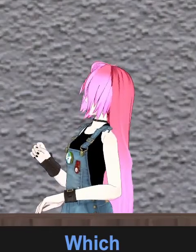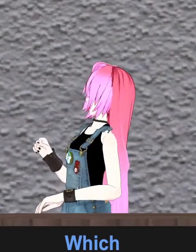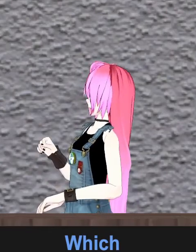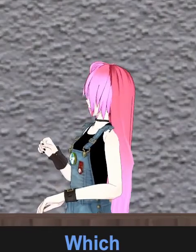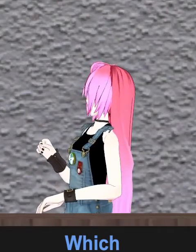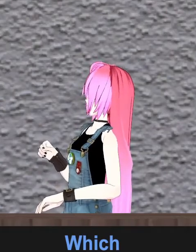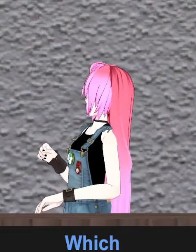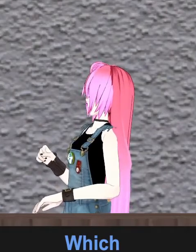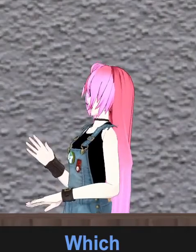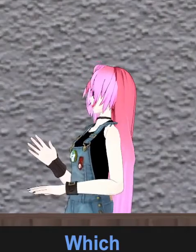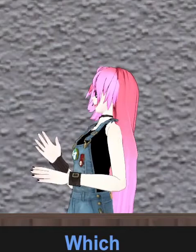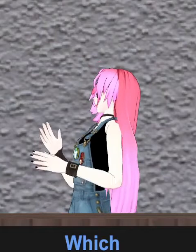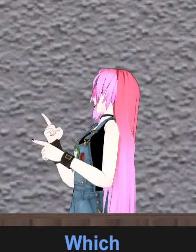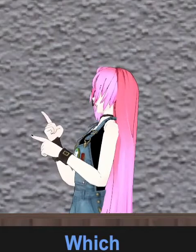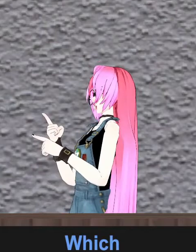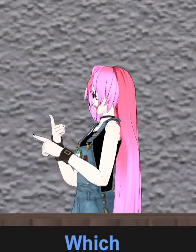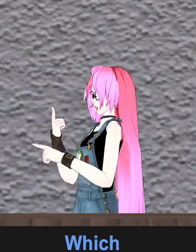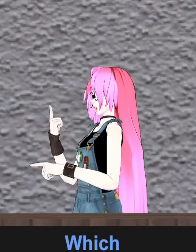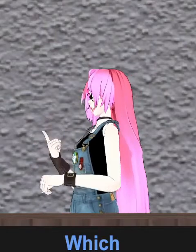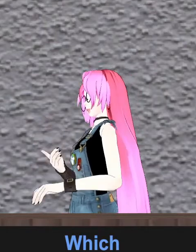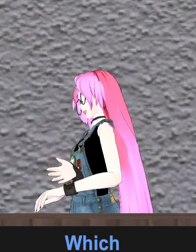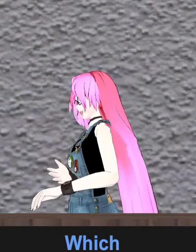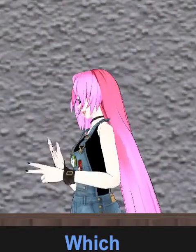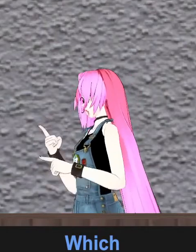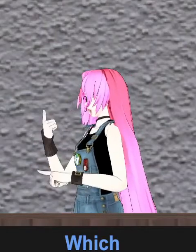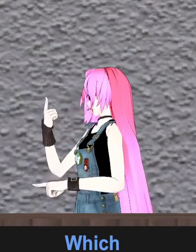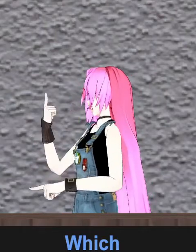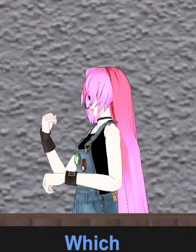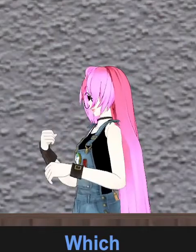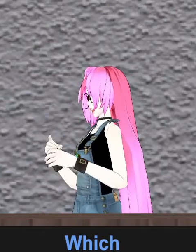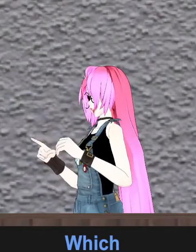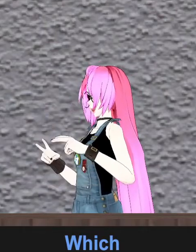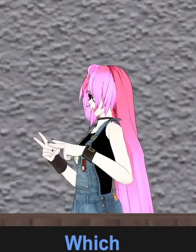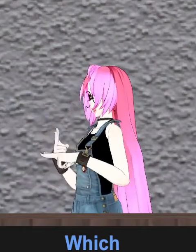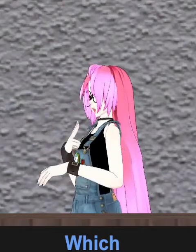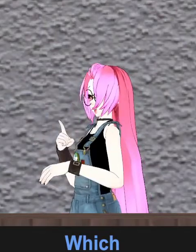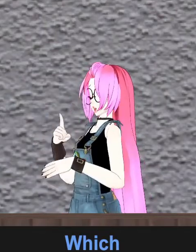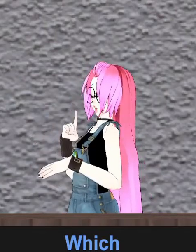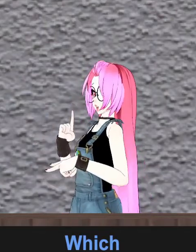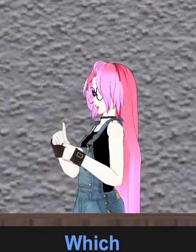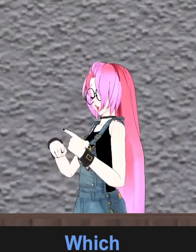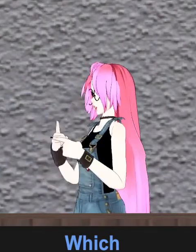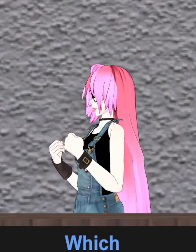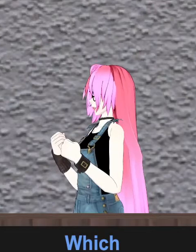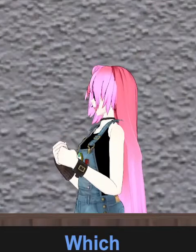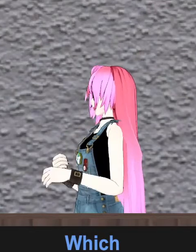that? It's a joke because a lot of people say, "Oh, deaf people can't drive," but they